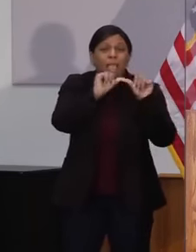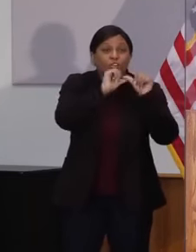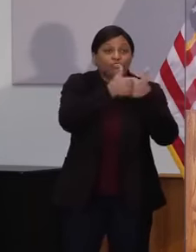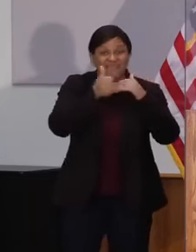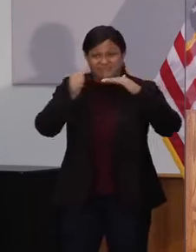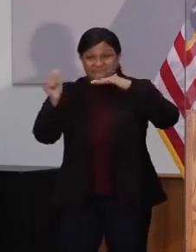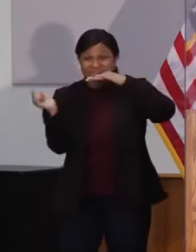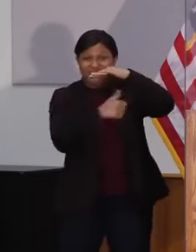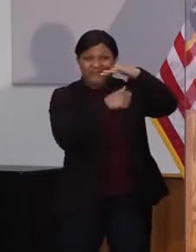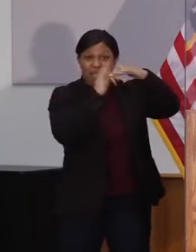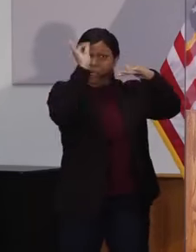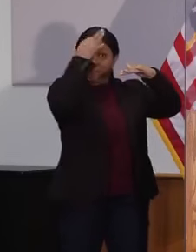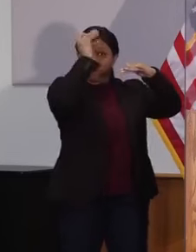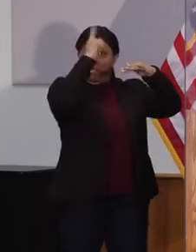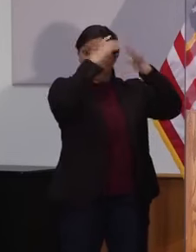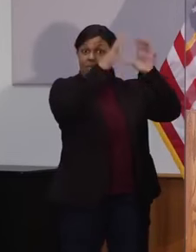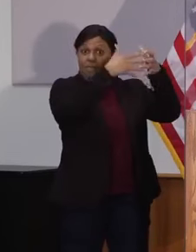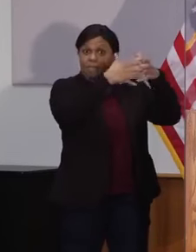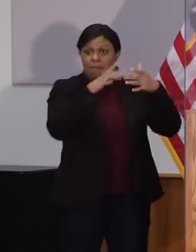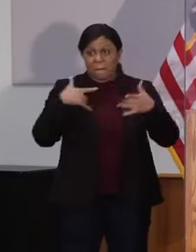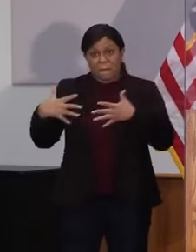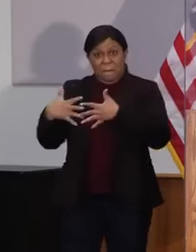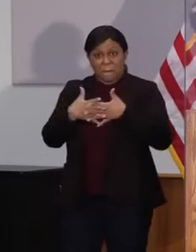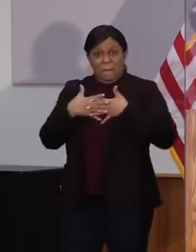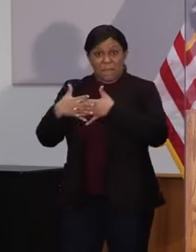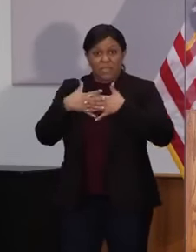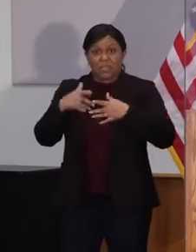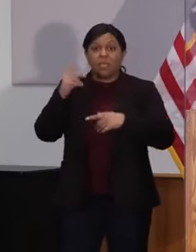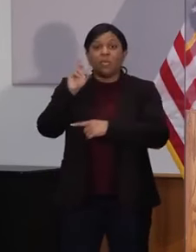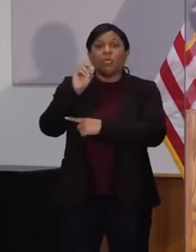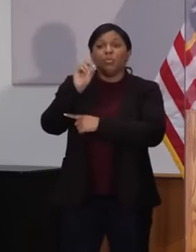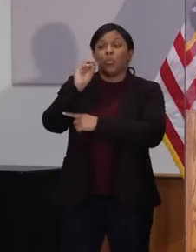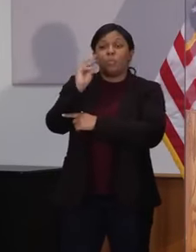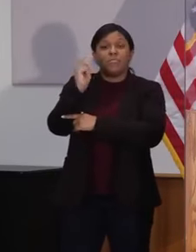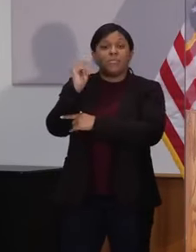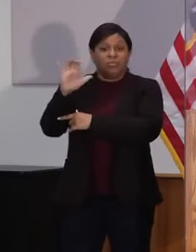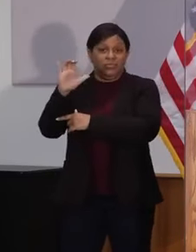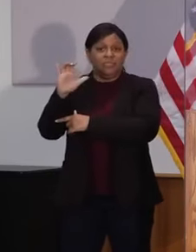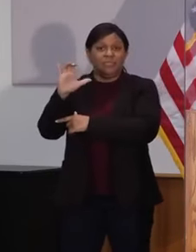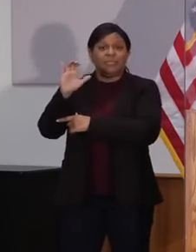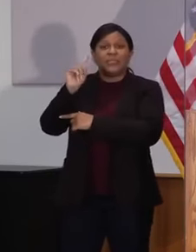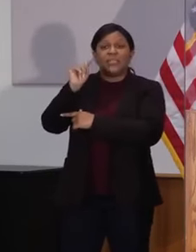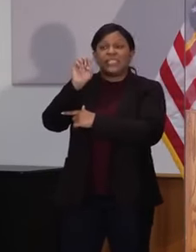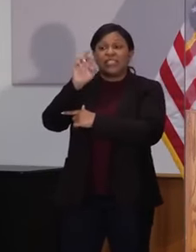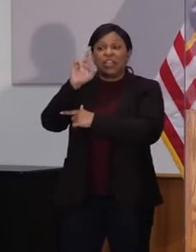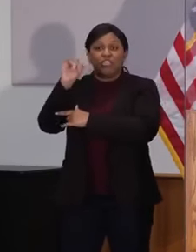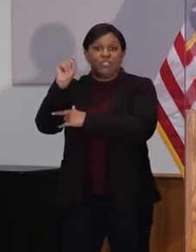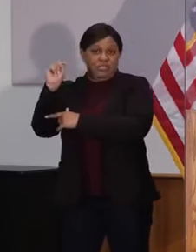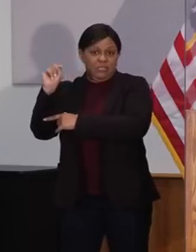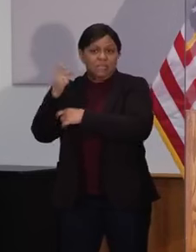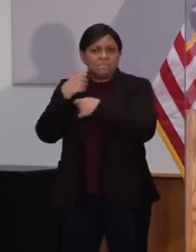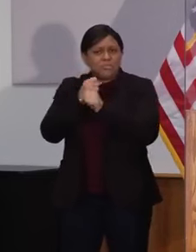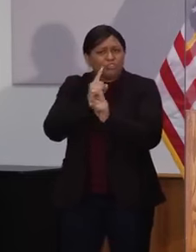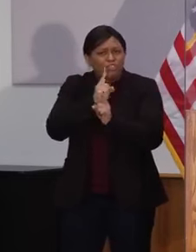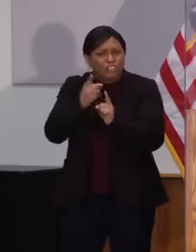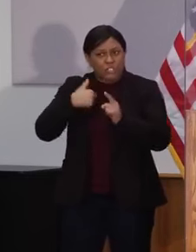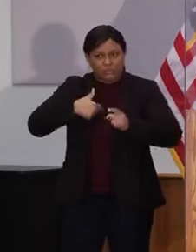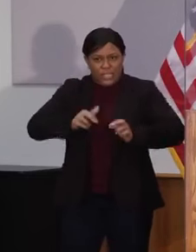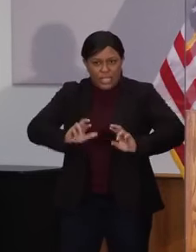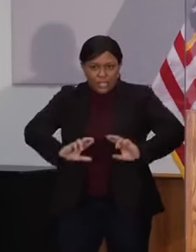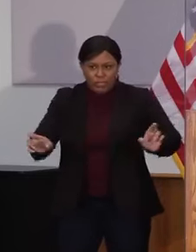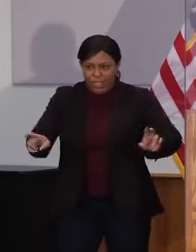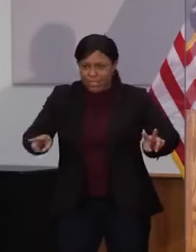preventing domestic terrorism, and we are very much focused with our federal partners to make sure that we are ready for